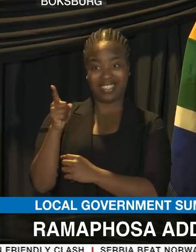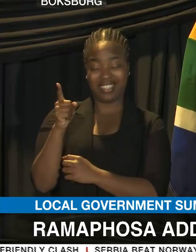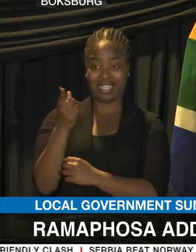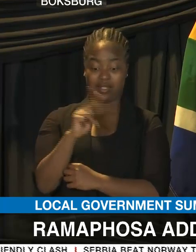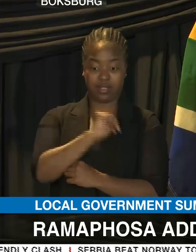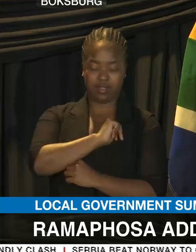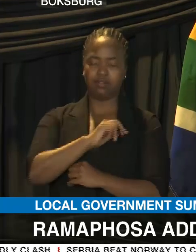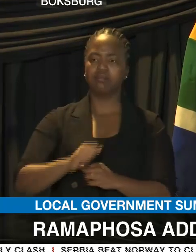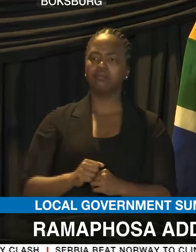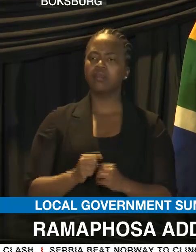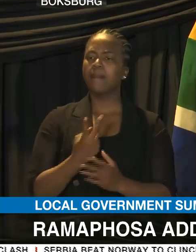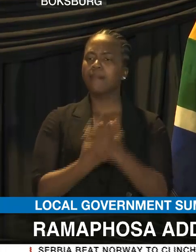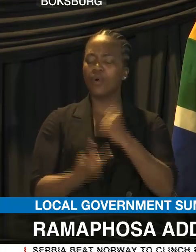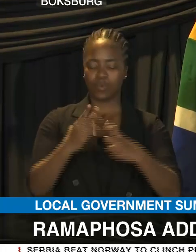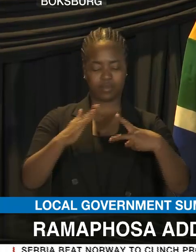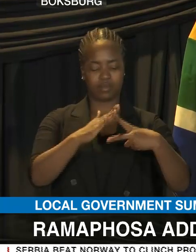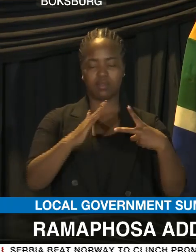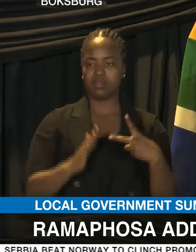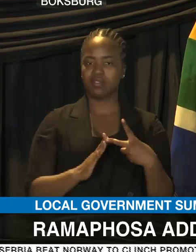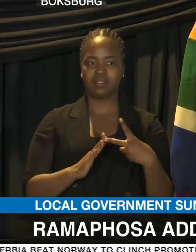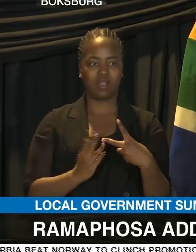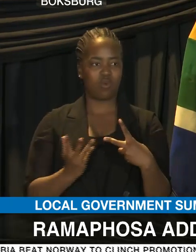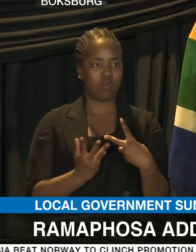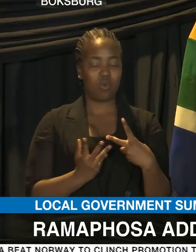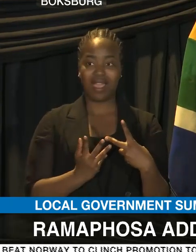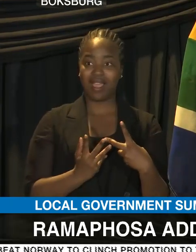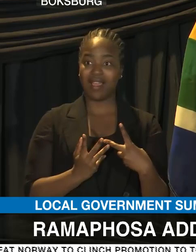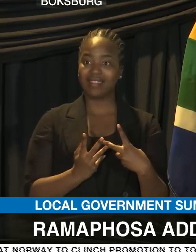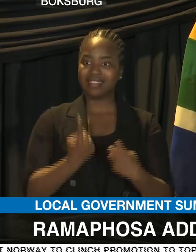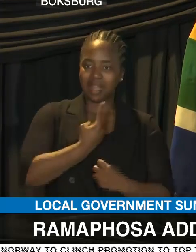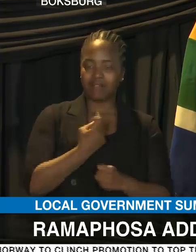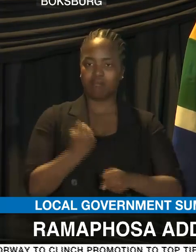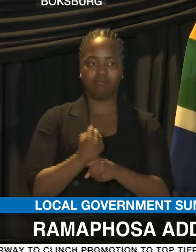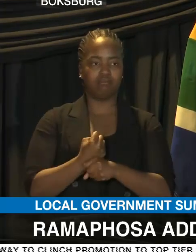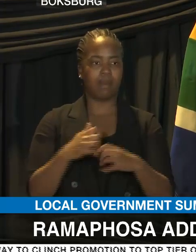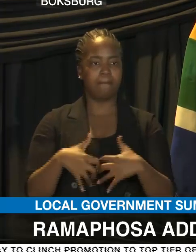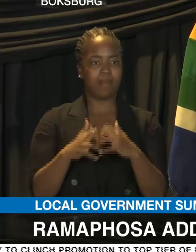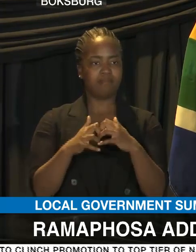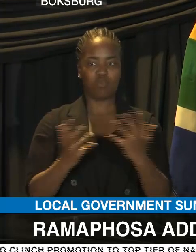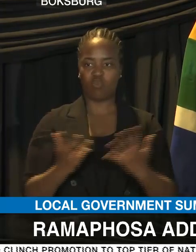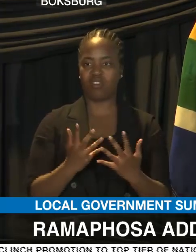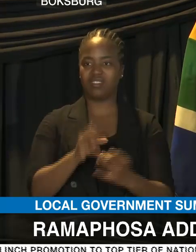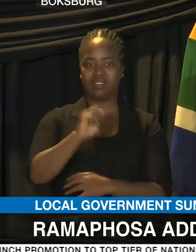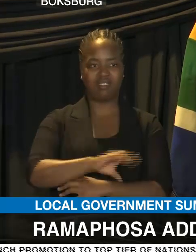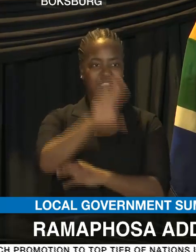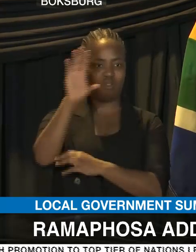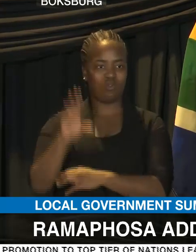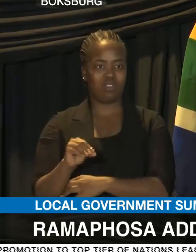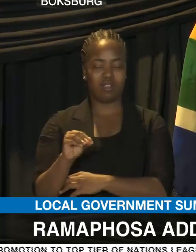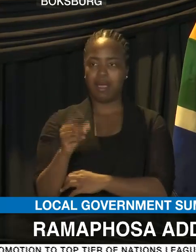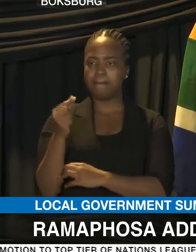of commitments made at one of our South Africa investment conferences.